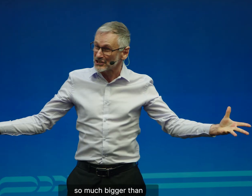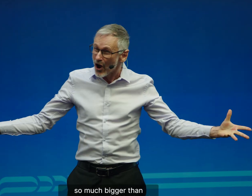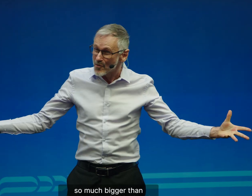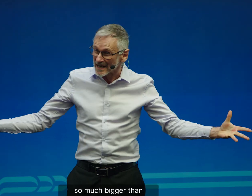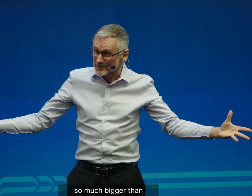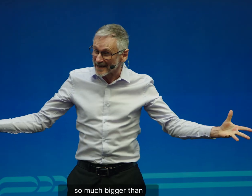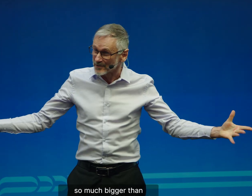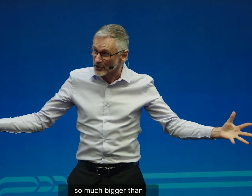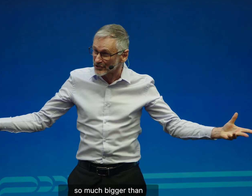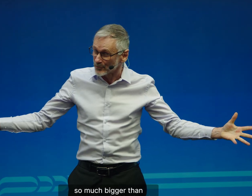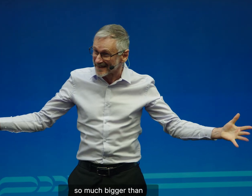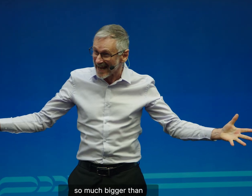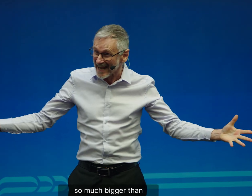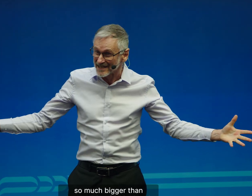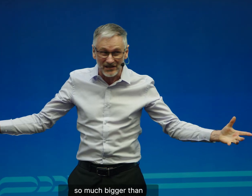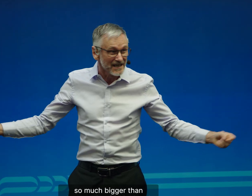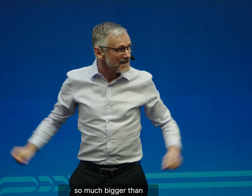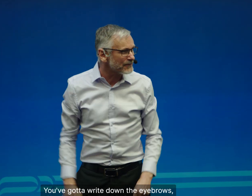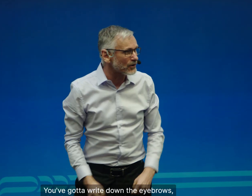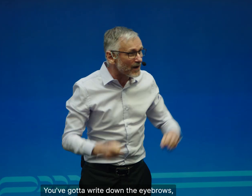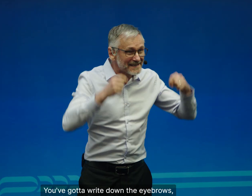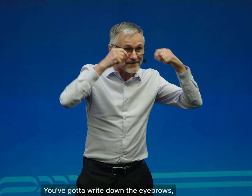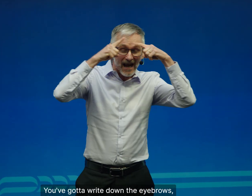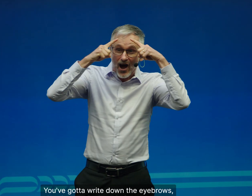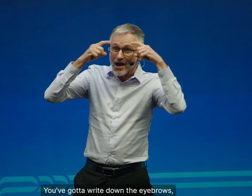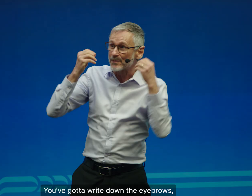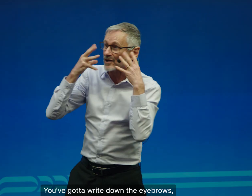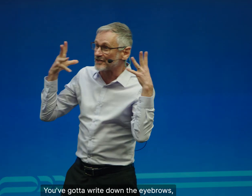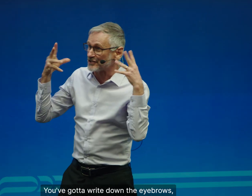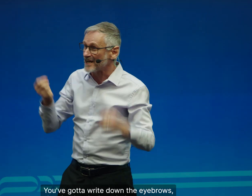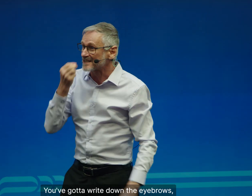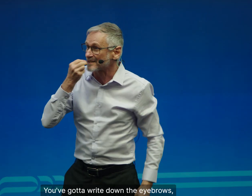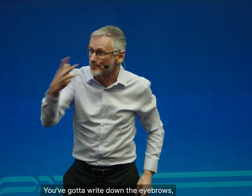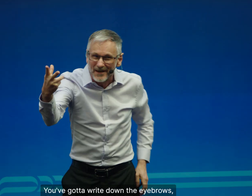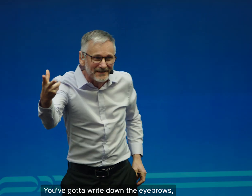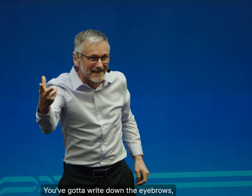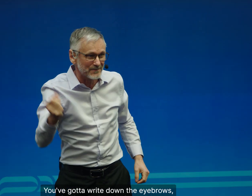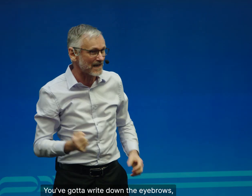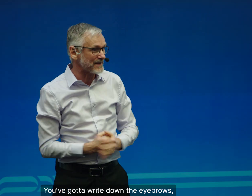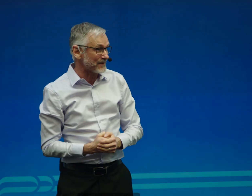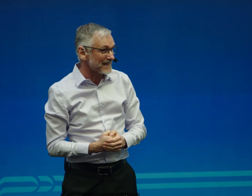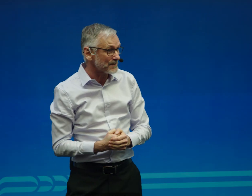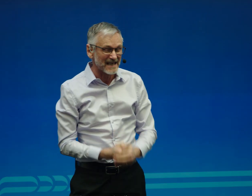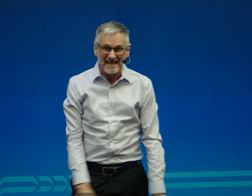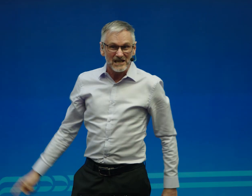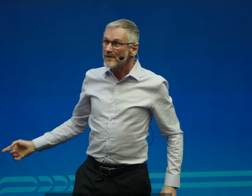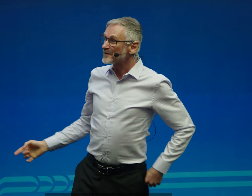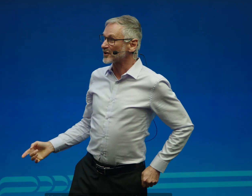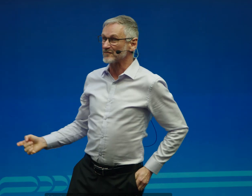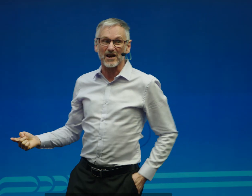so much bigger than what you do with the hands. You've got to write down the eyebrows, the cheeks, the breath that comes out between the lips. You've even got to